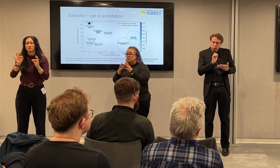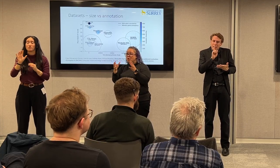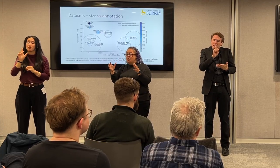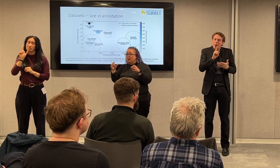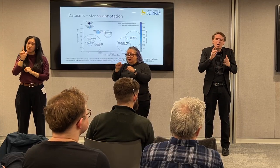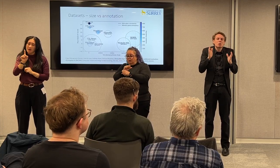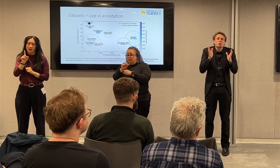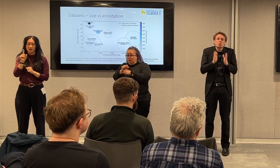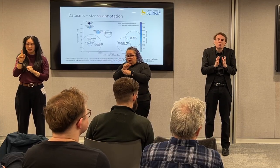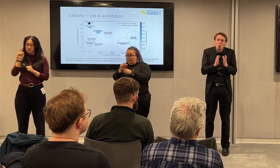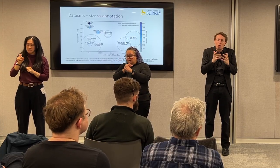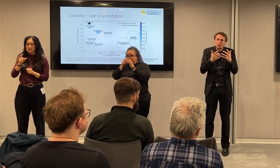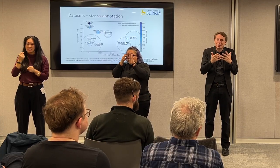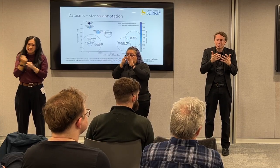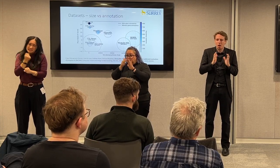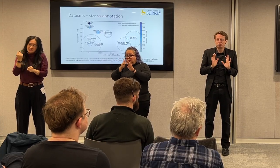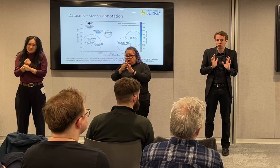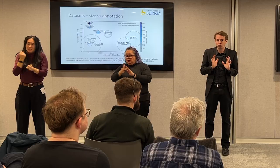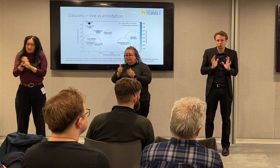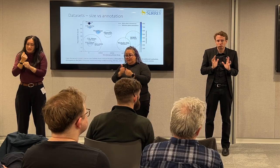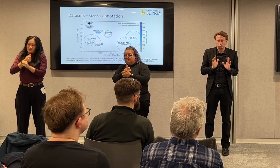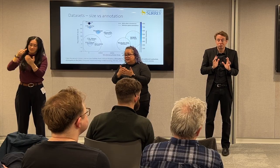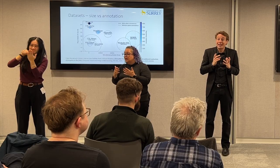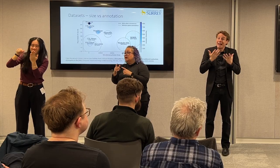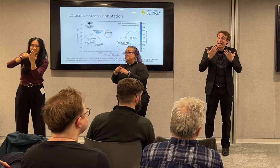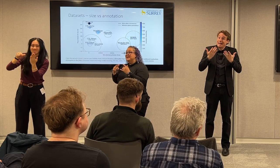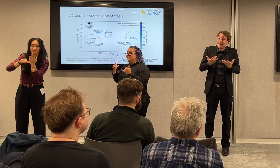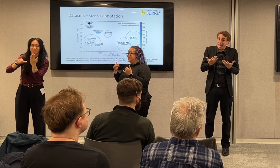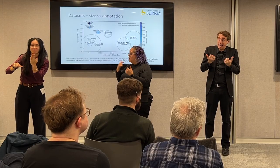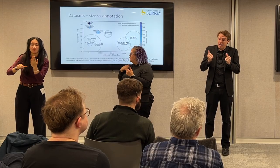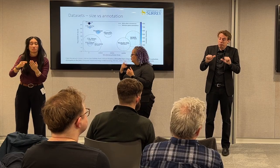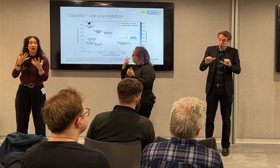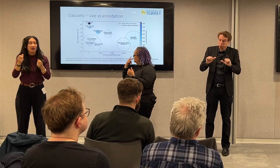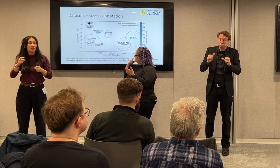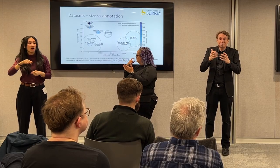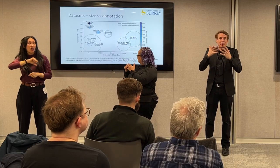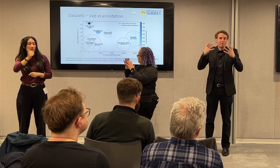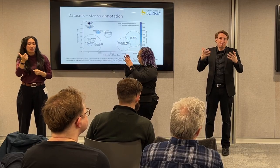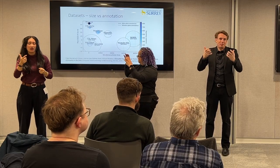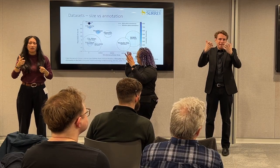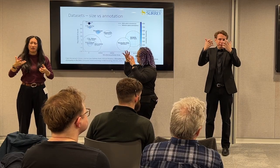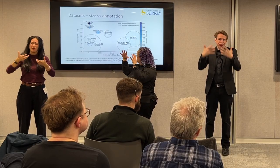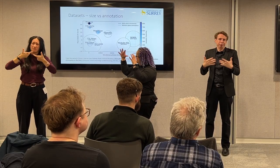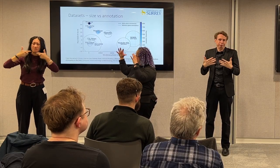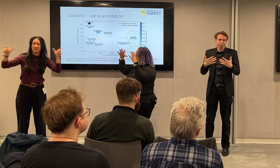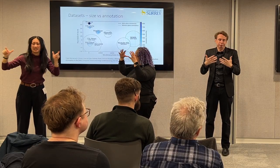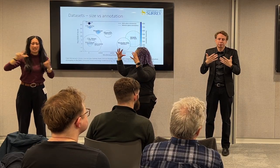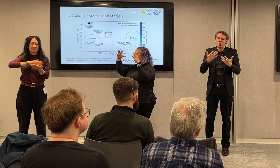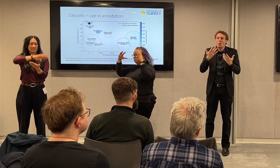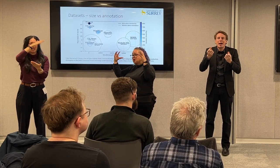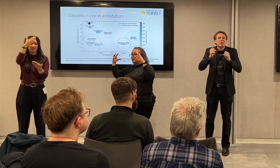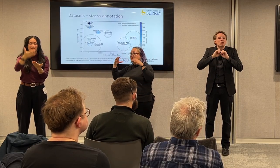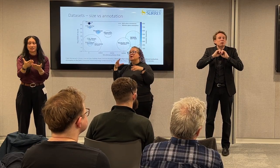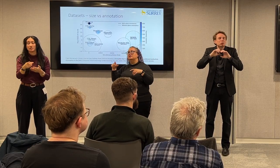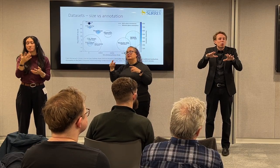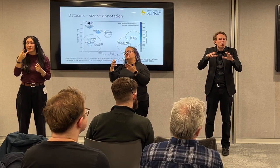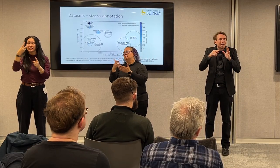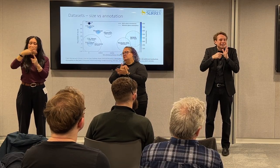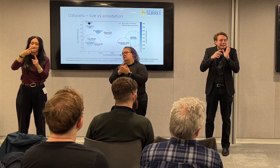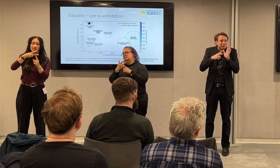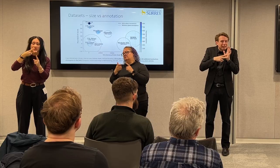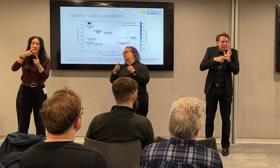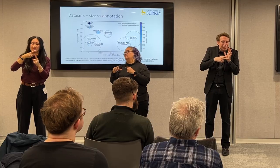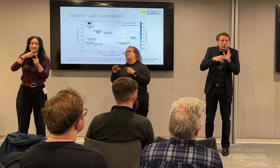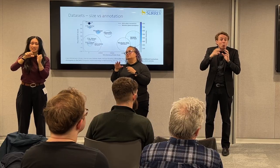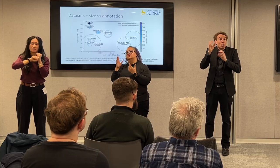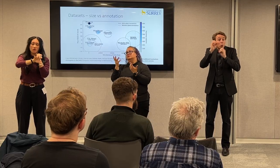data. Whereas what we're seeing now are these much larger data sets, which are collected from broadcast television or harvested from